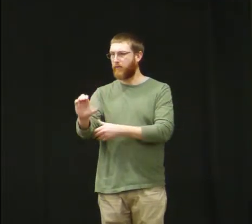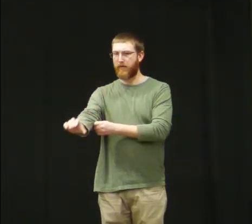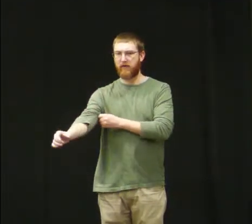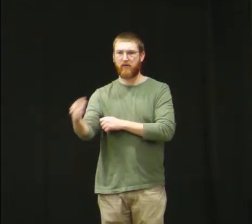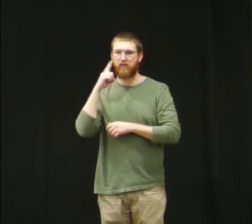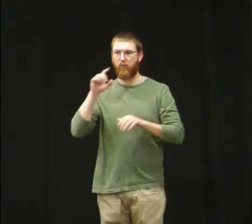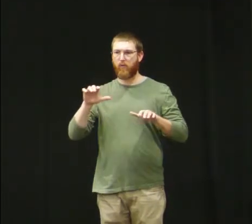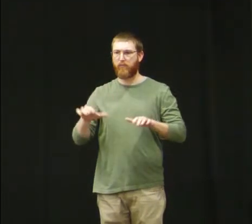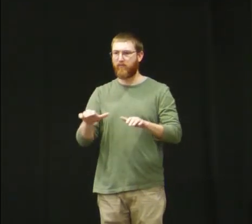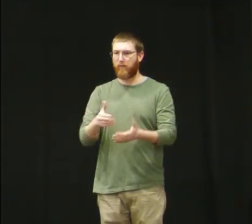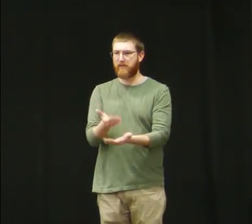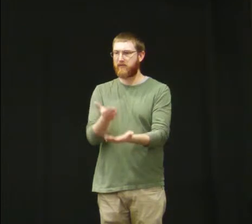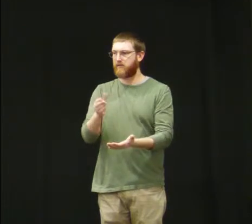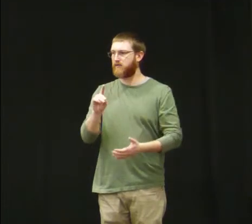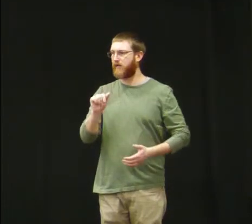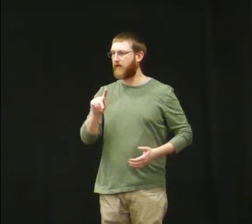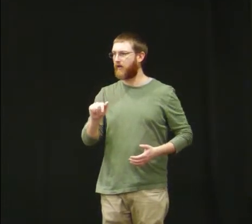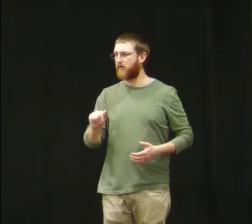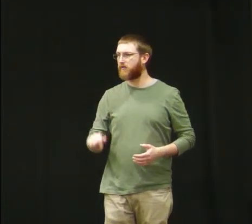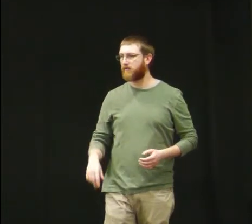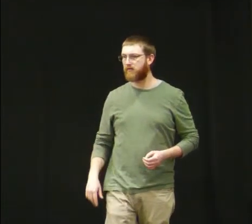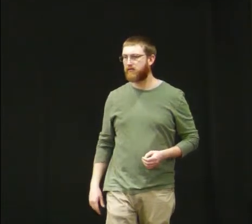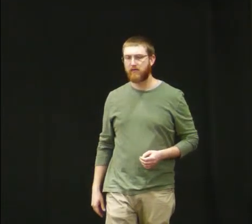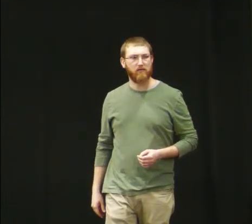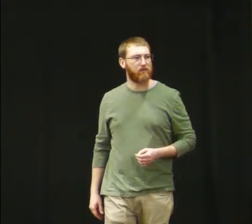performance standards.